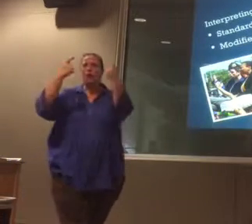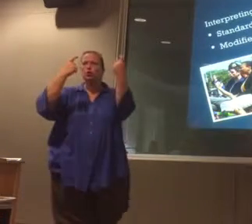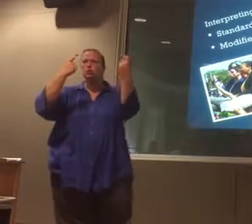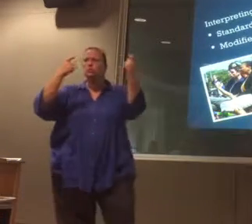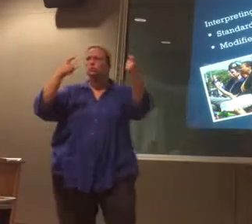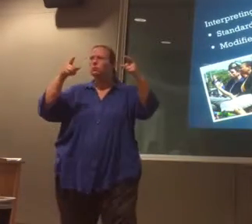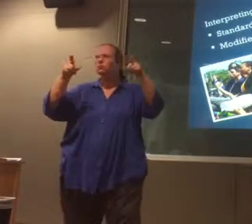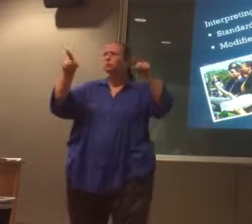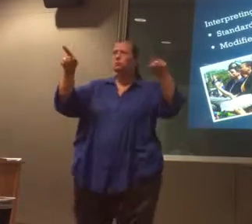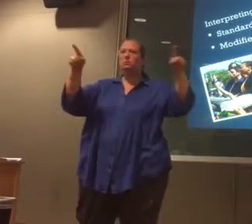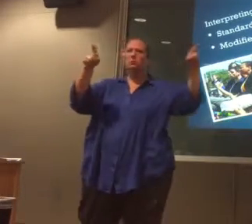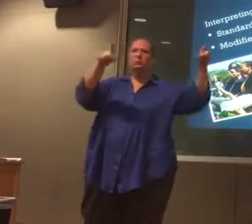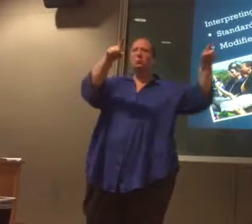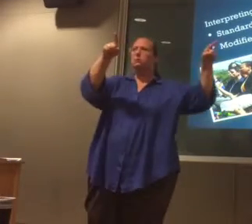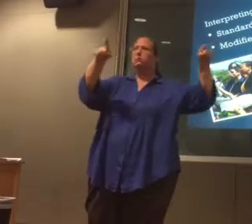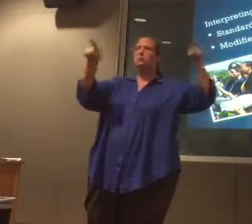Any other questions or comments?